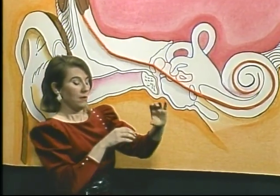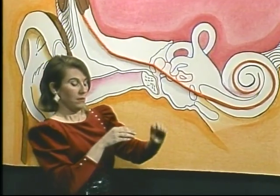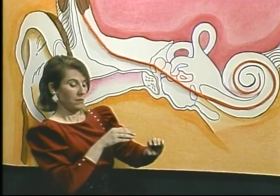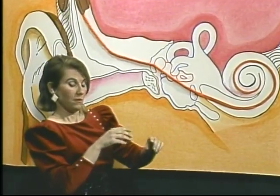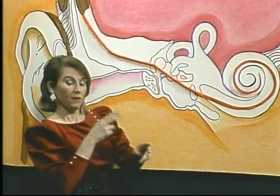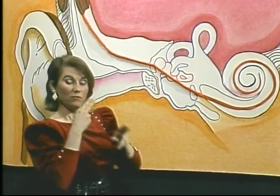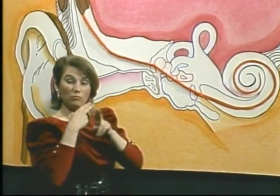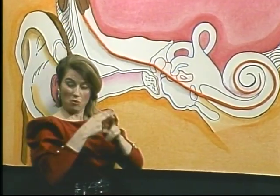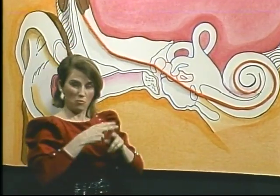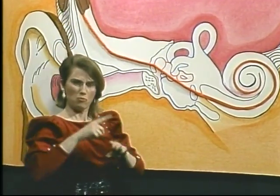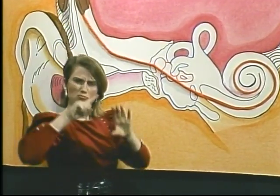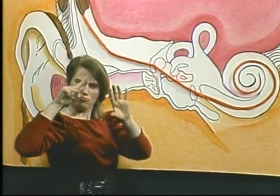through the round window.